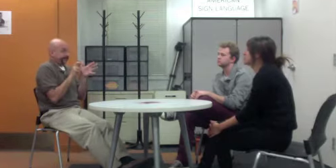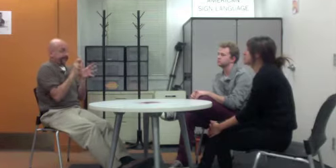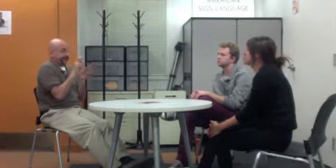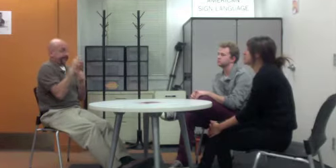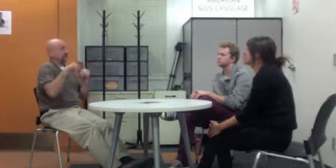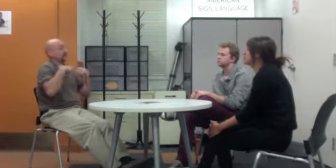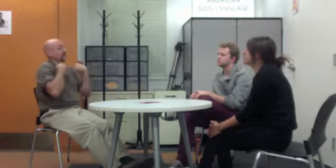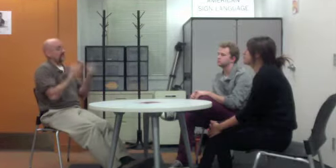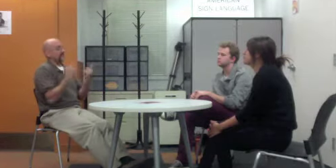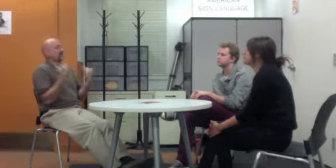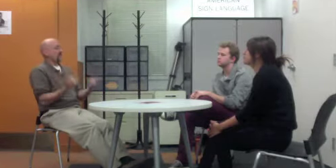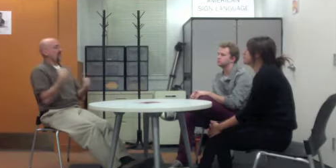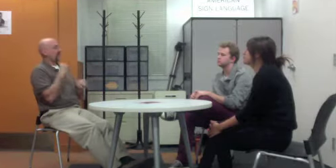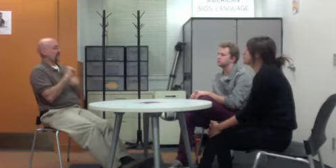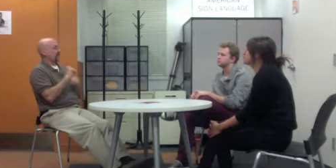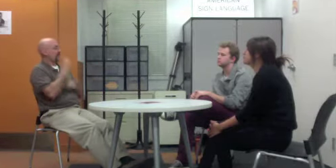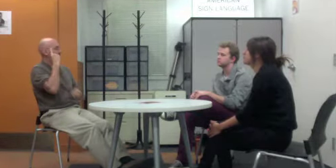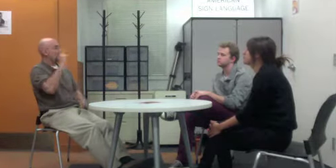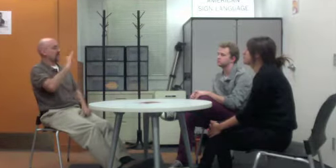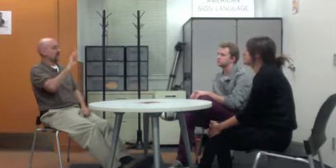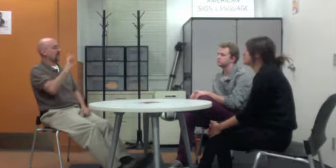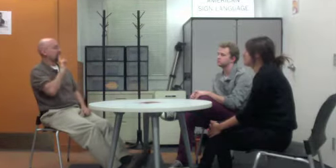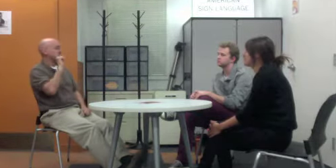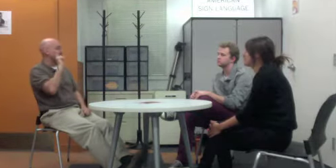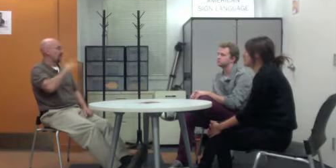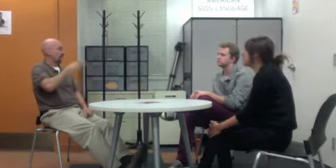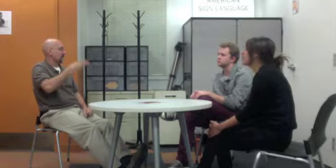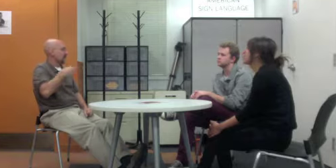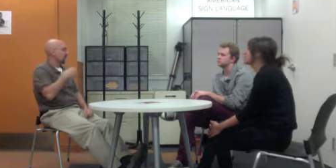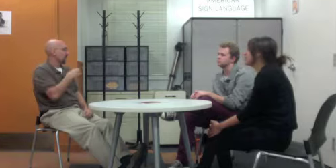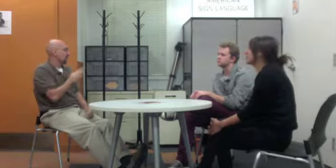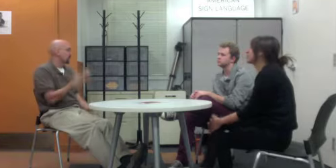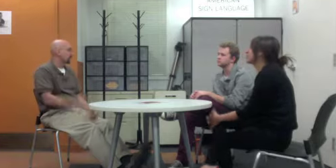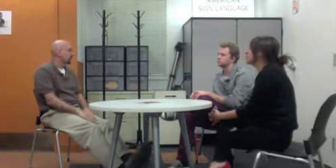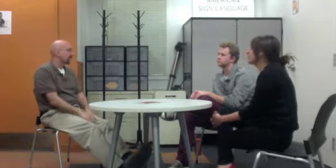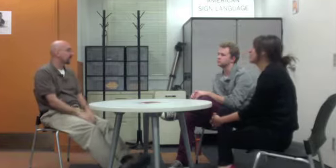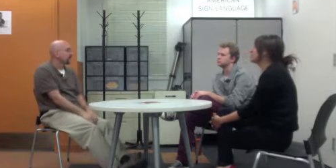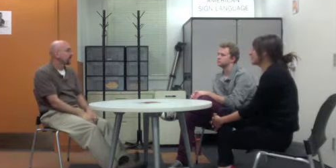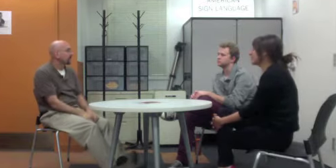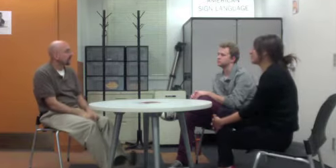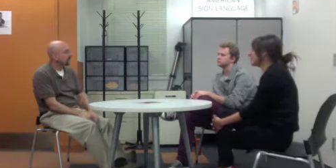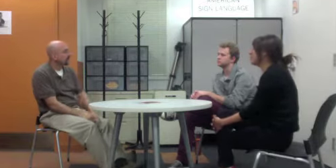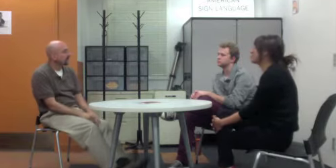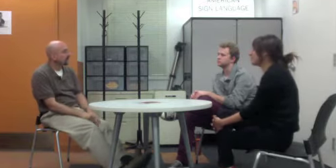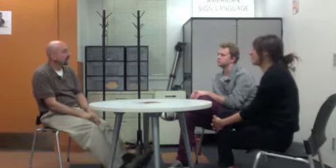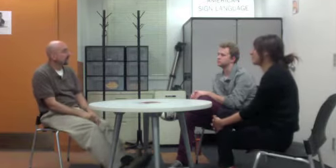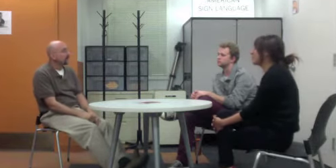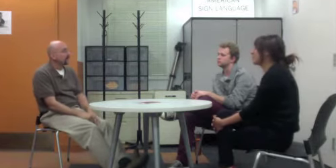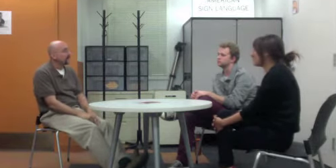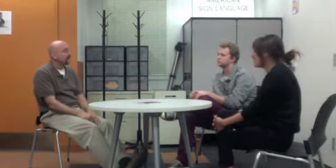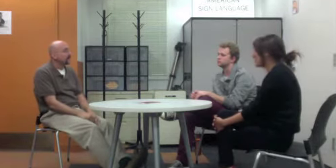and now I work for Illinois Deaf and Hard. definitely hard to be a hearing